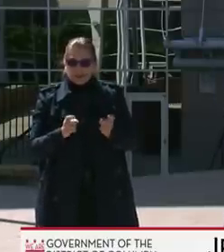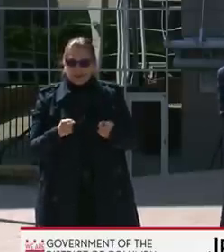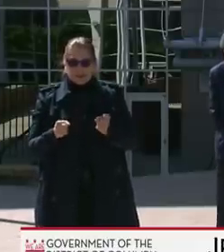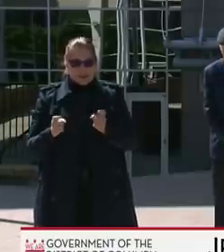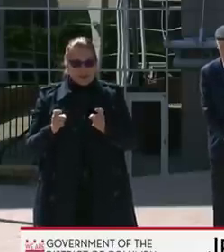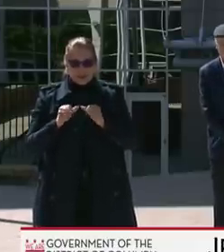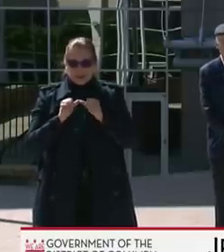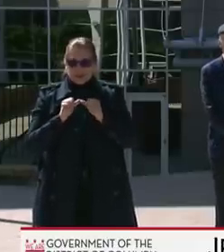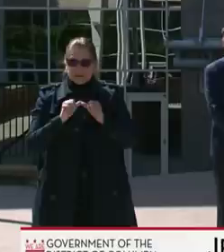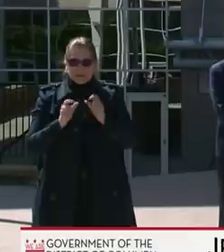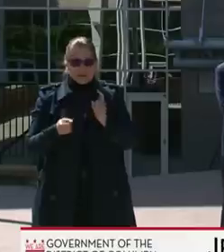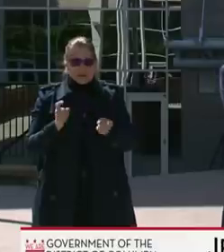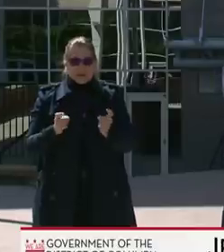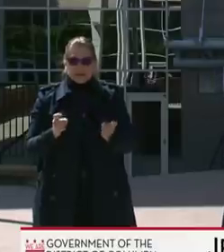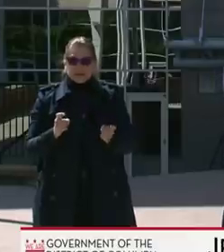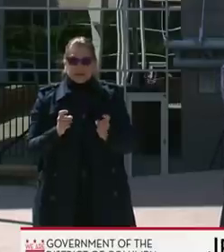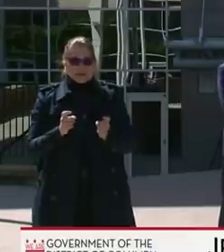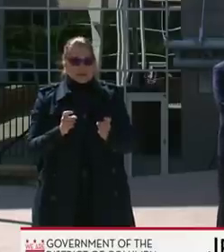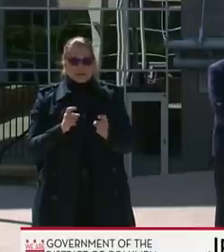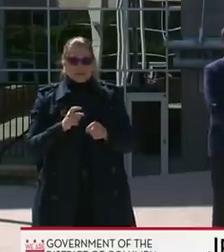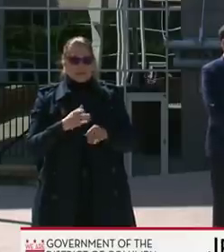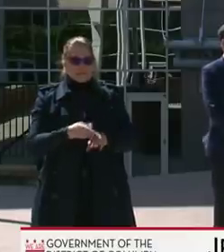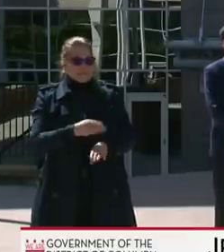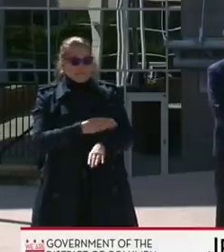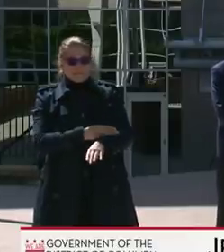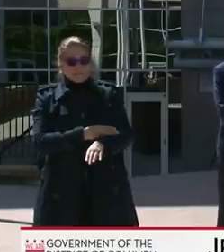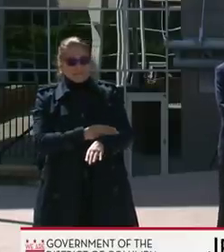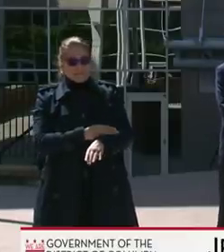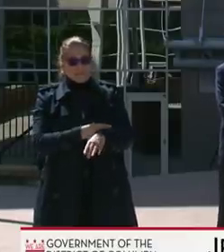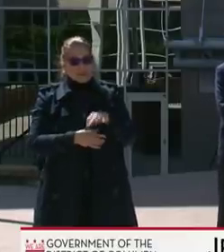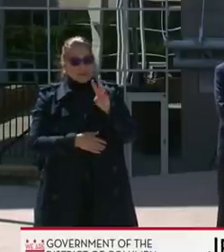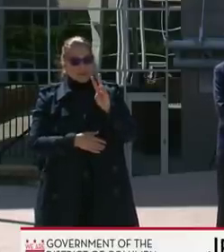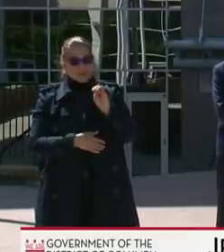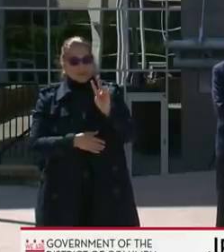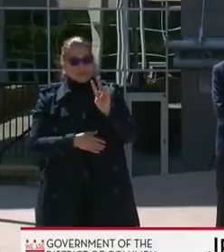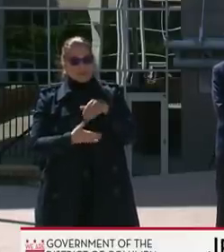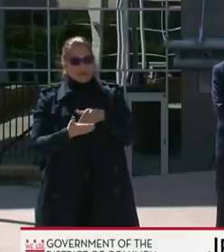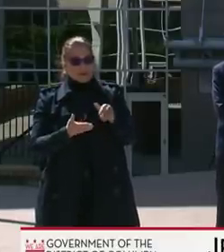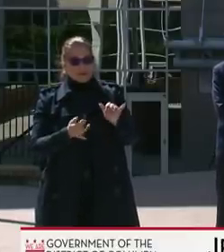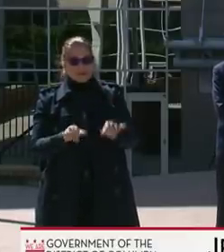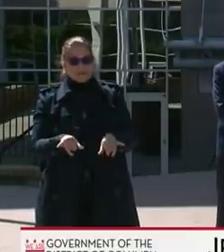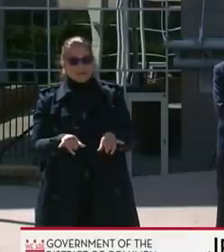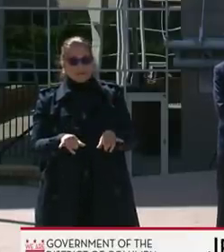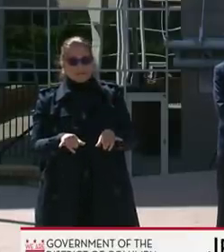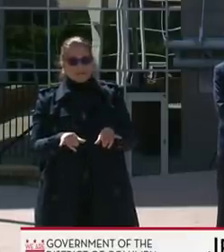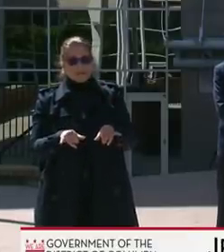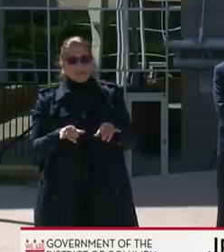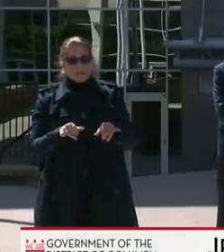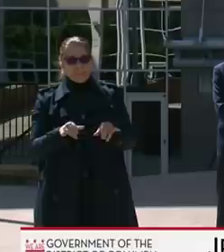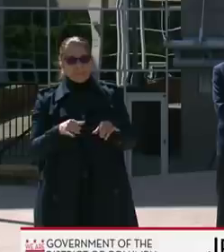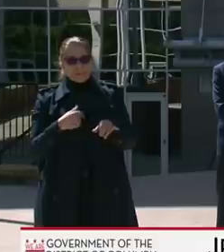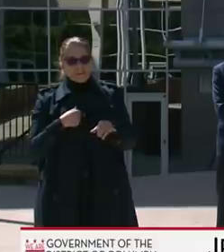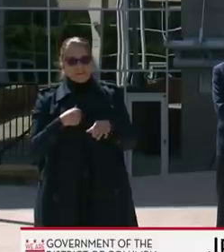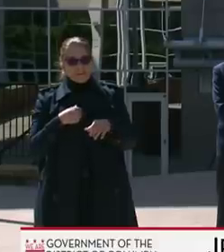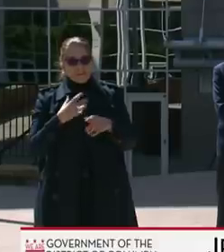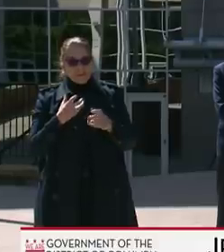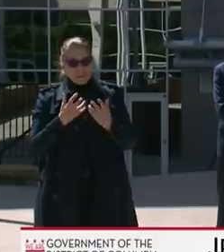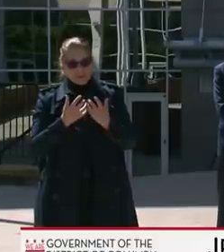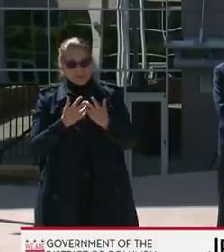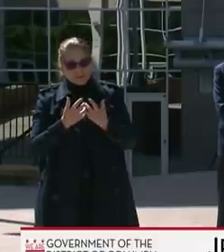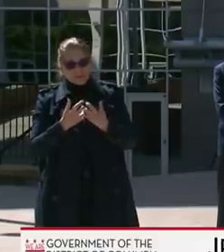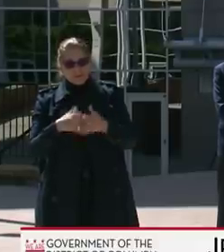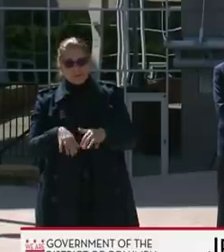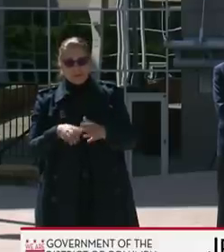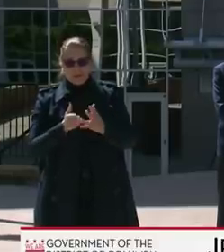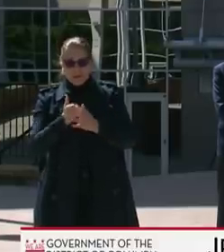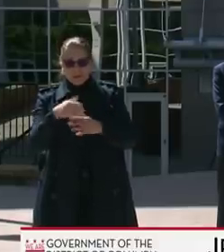$600 million. That's the current estimate. But we're working through that, and that's our best guess at the current time. On April 24th,